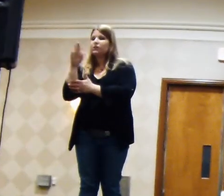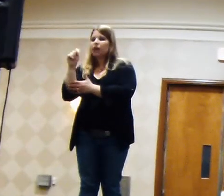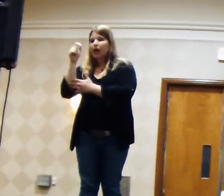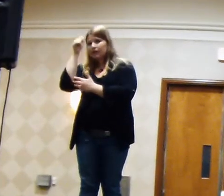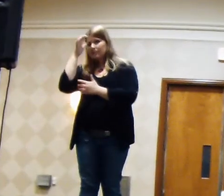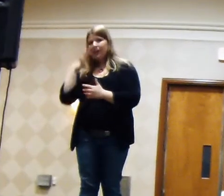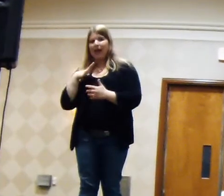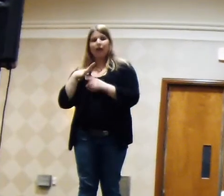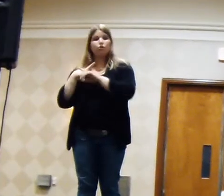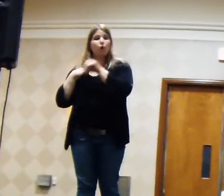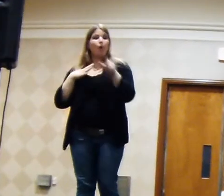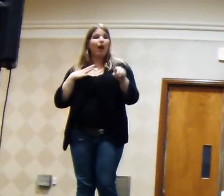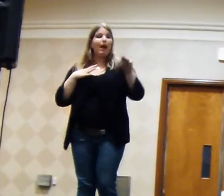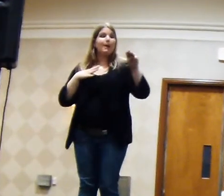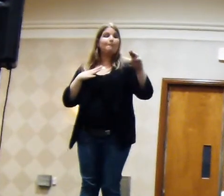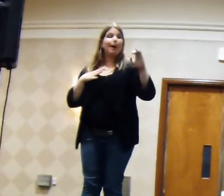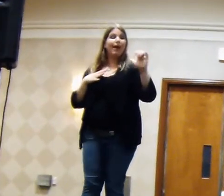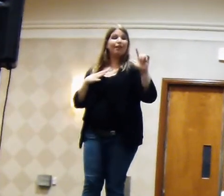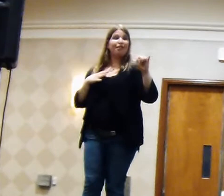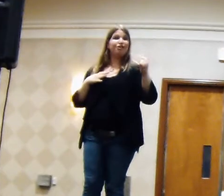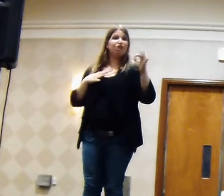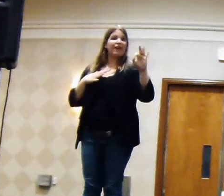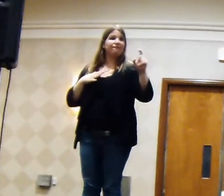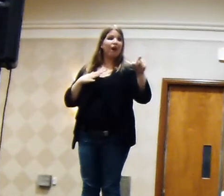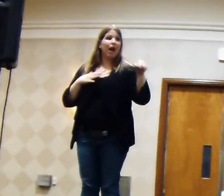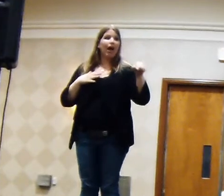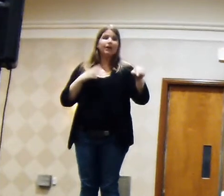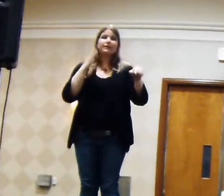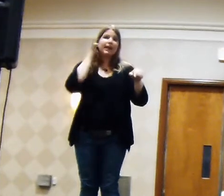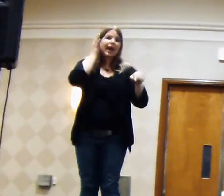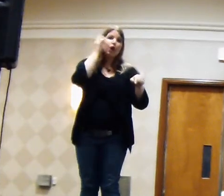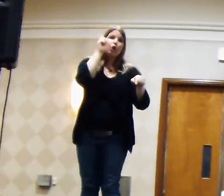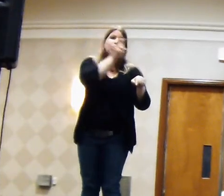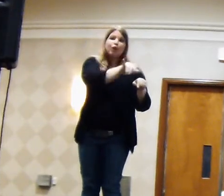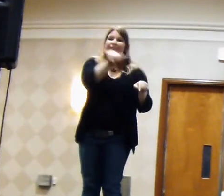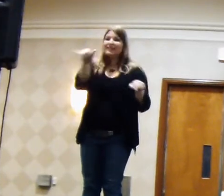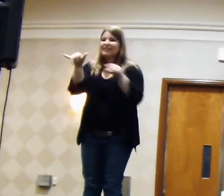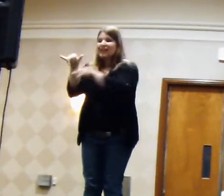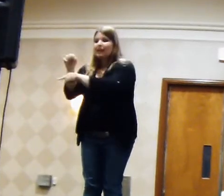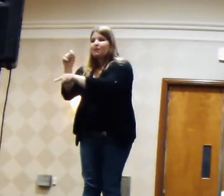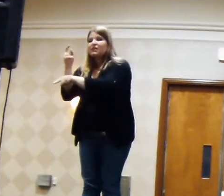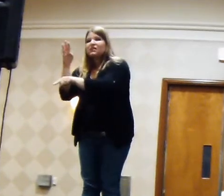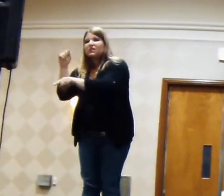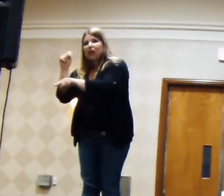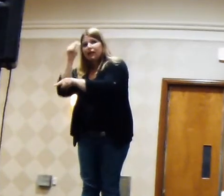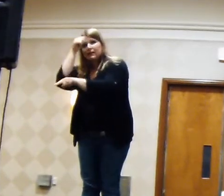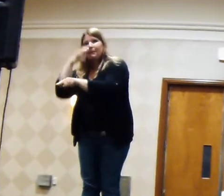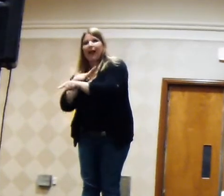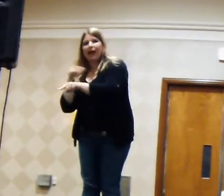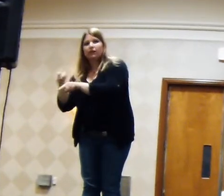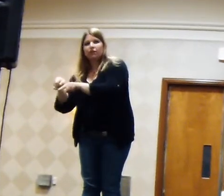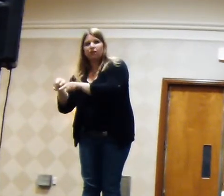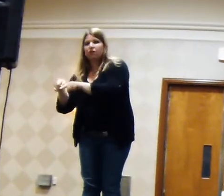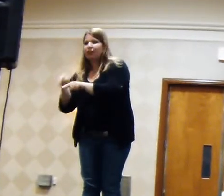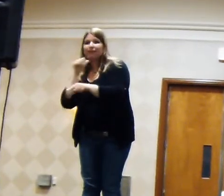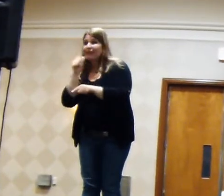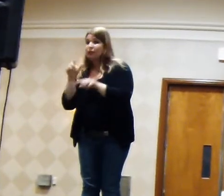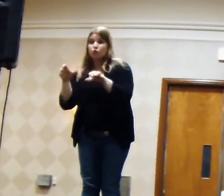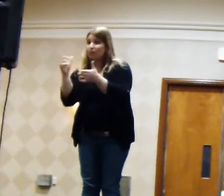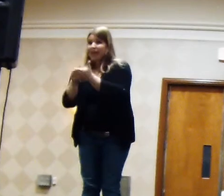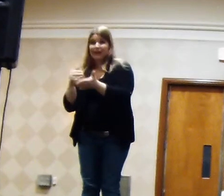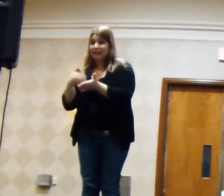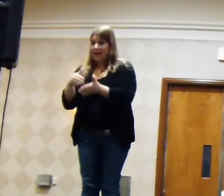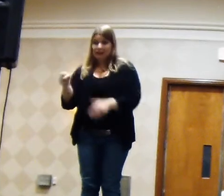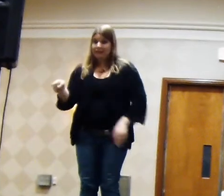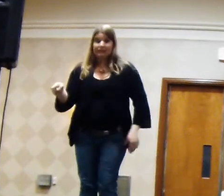make Michael's hair look the same. So they kind of greased it back. They don't explain it at all, but you know, and the stuntman doesn't look like